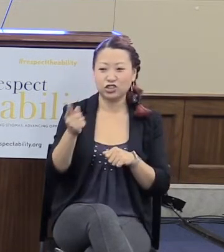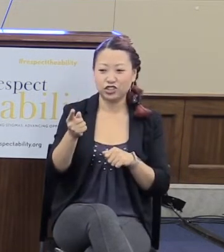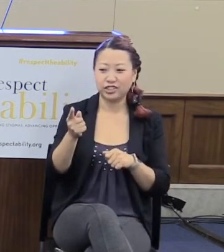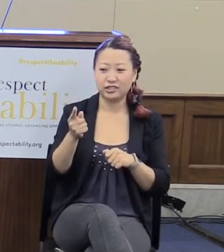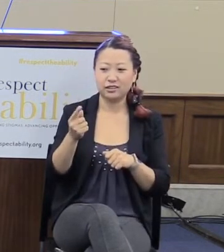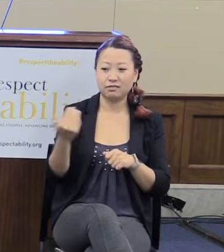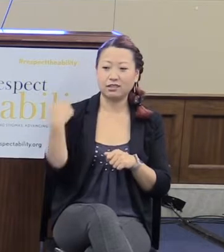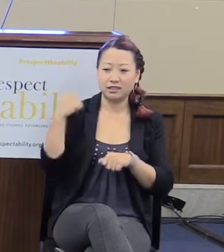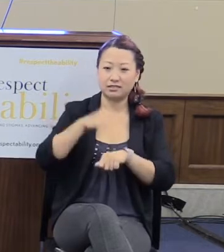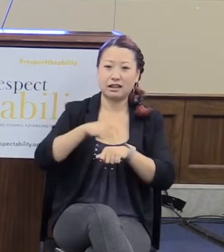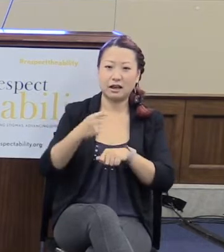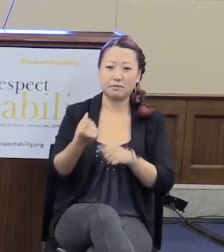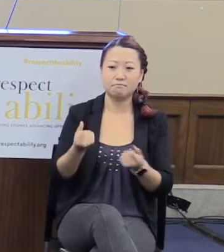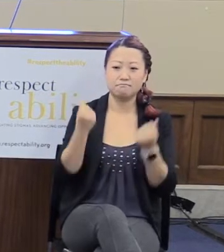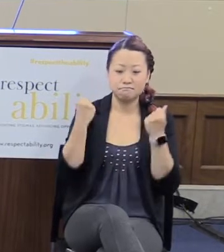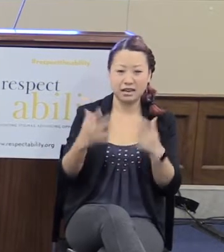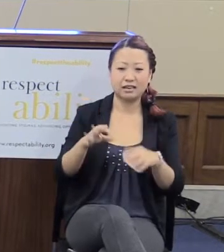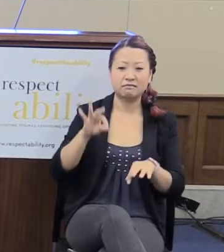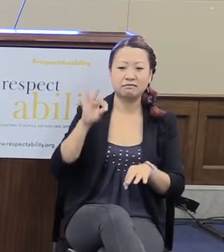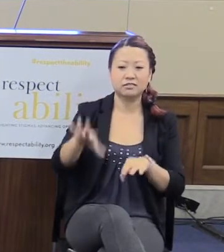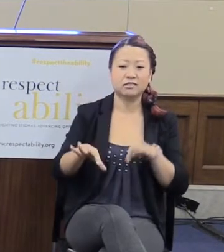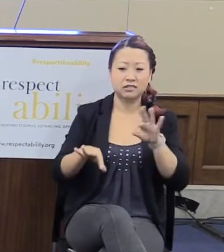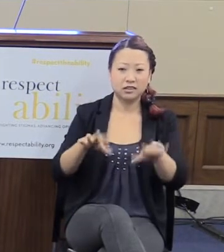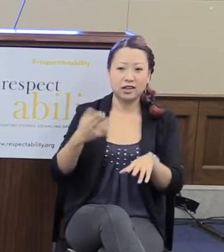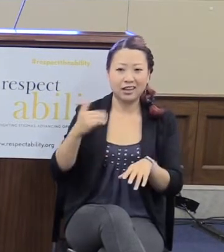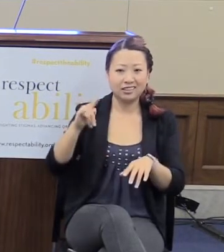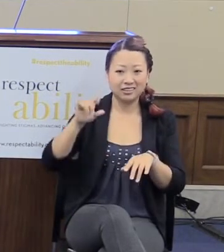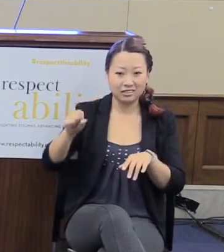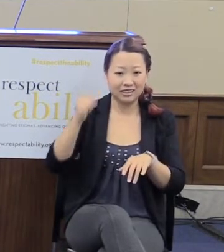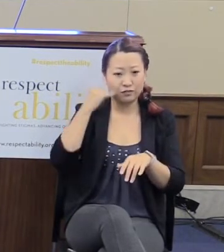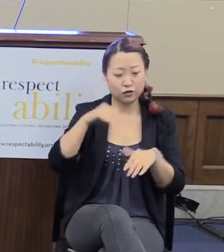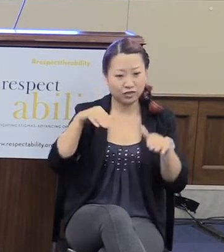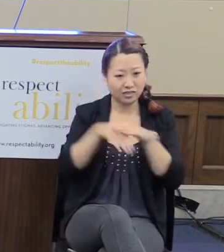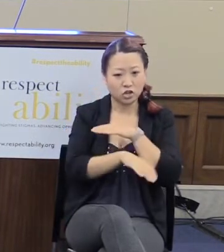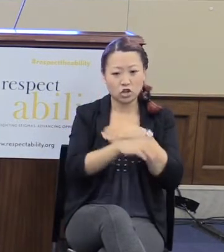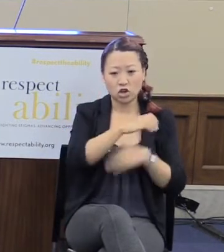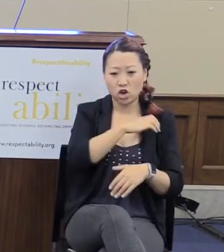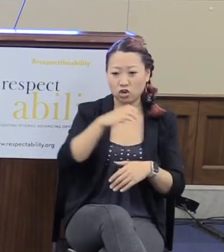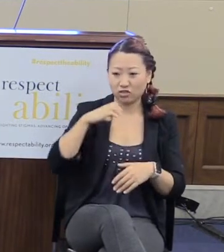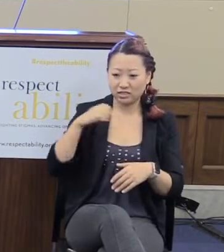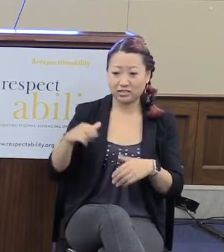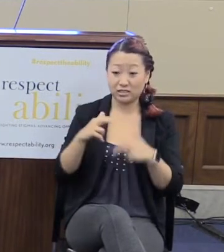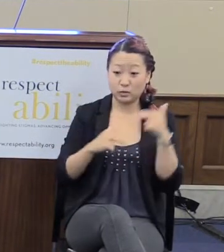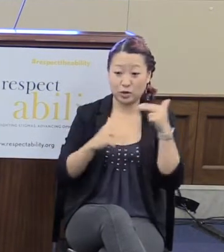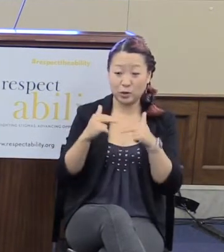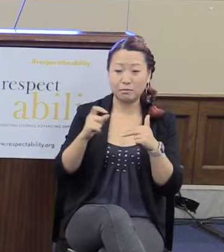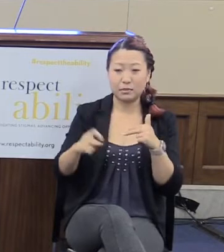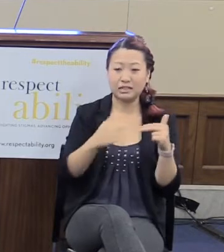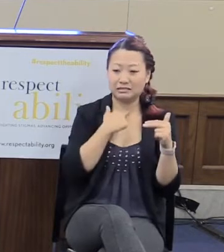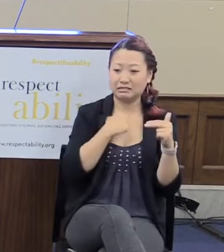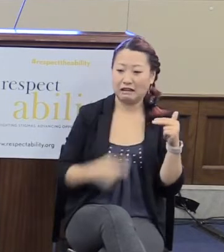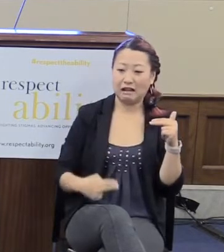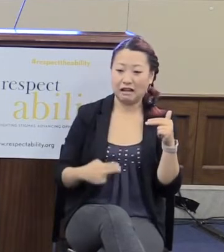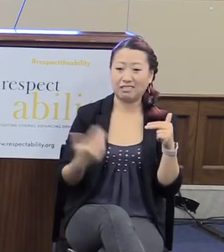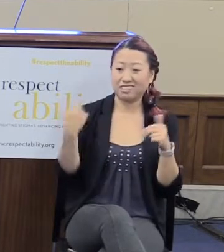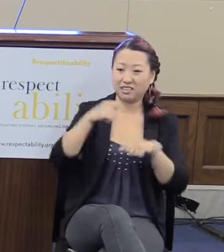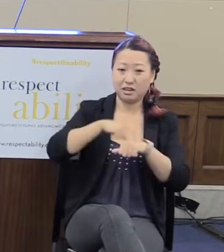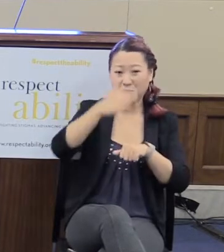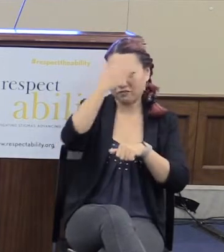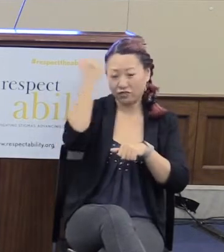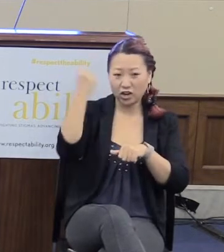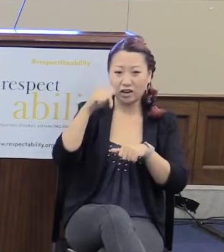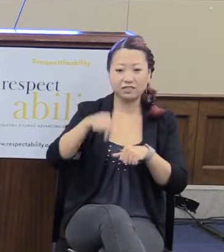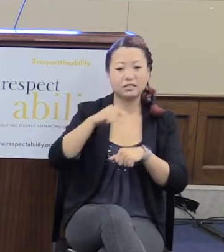hints last time that, when you come to the Congress and to this building, you have to wear a tie, and I forgot last time. And this time she did it again,